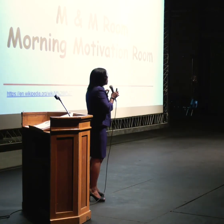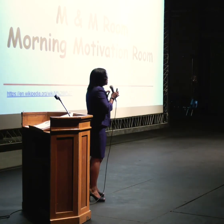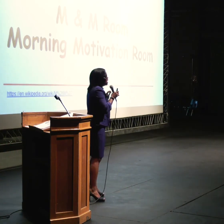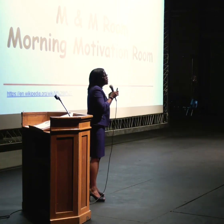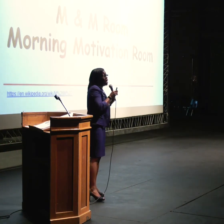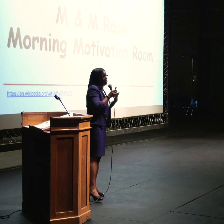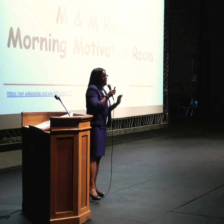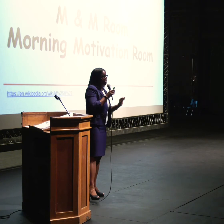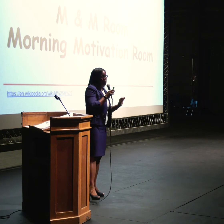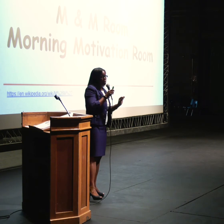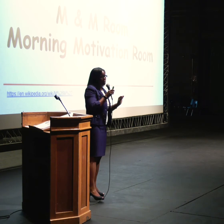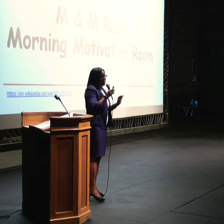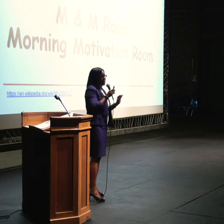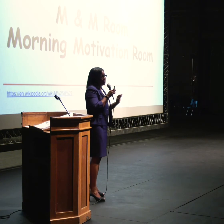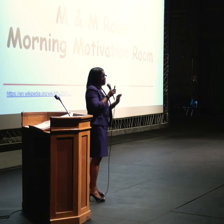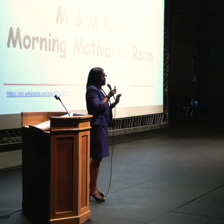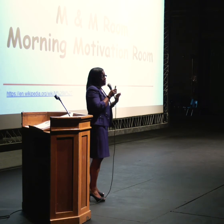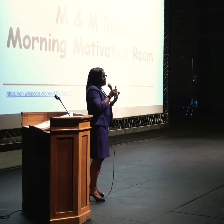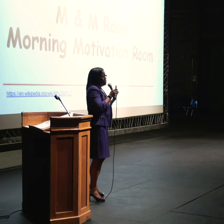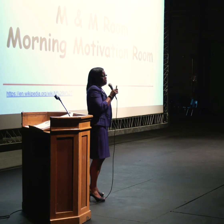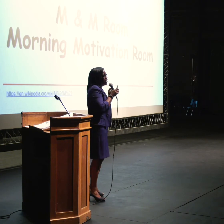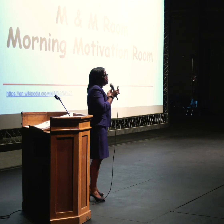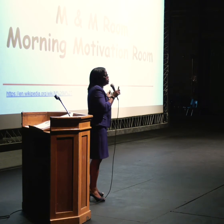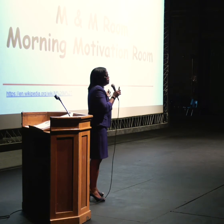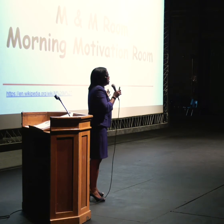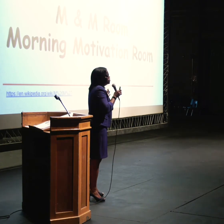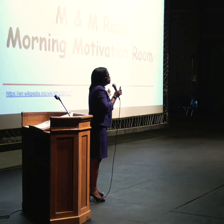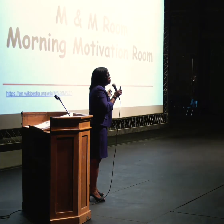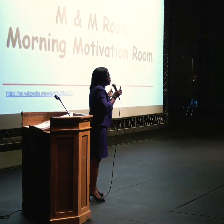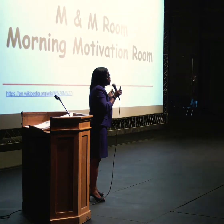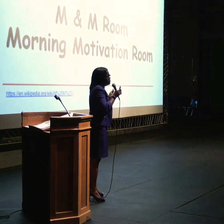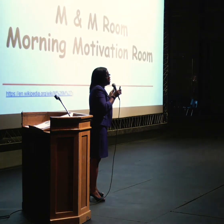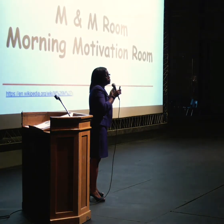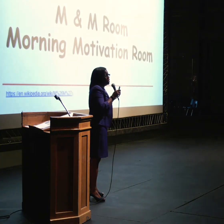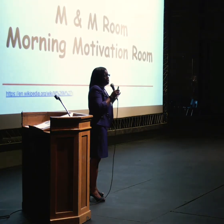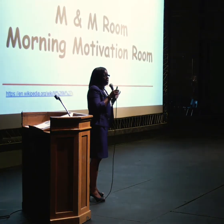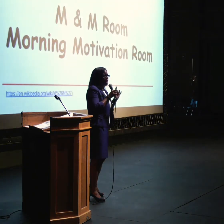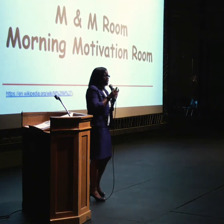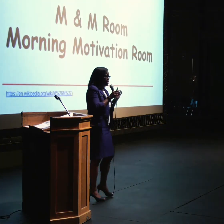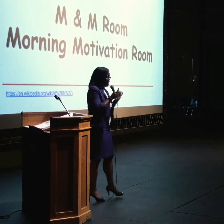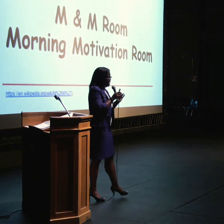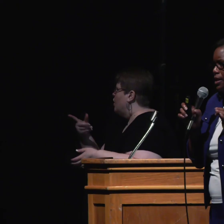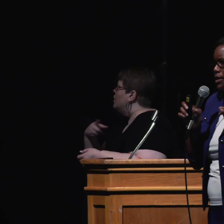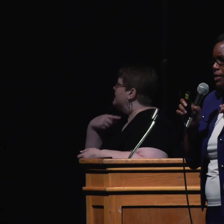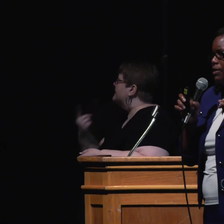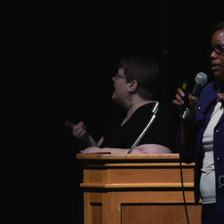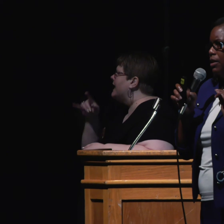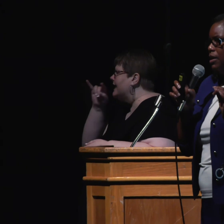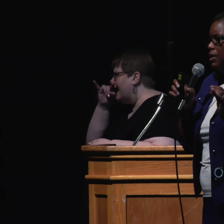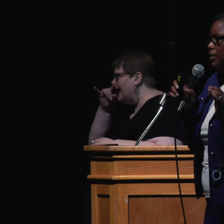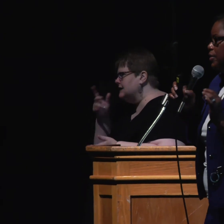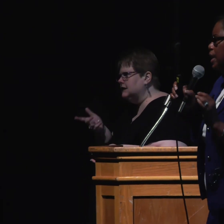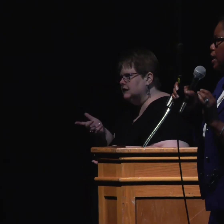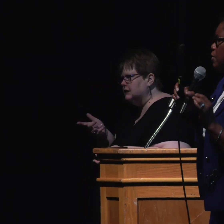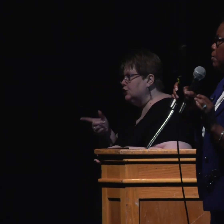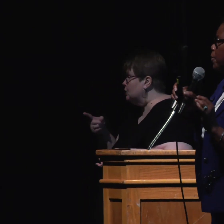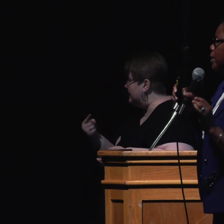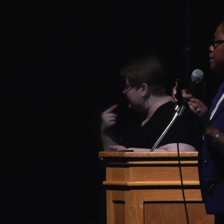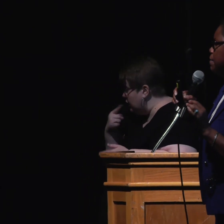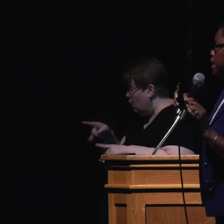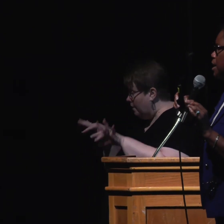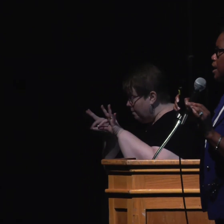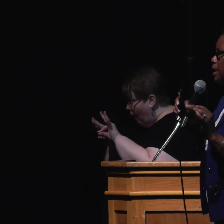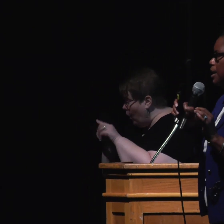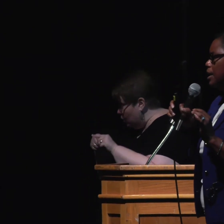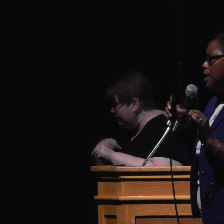lot of our schools have calm down rooms, but a motivational room, because what are you telling the kids? You're saying you're